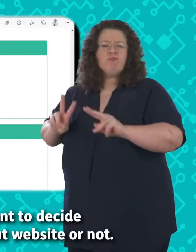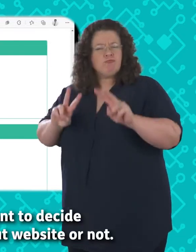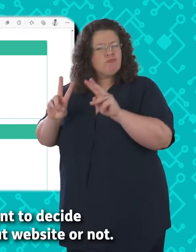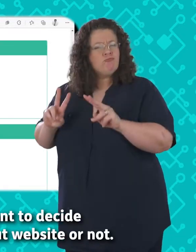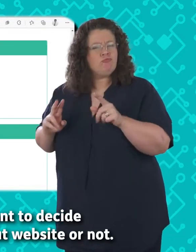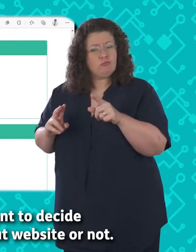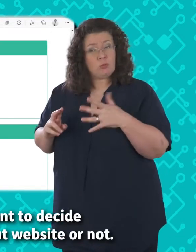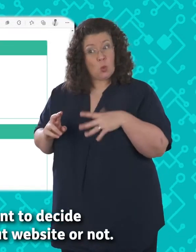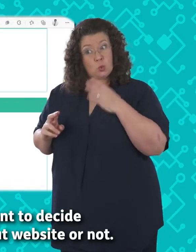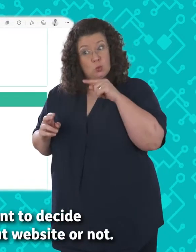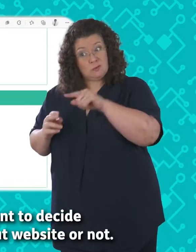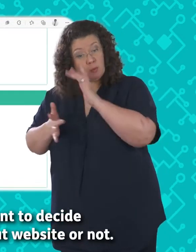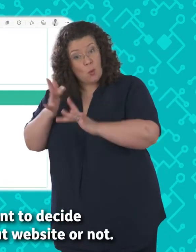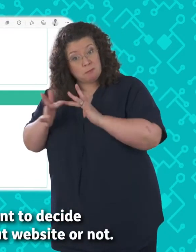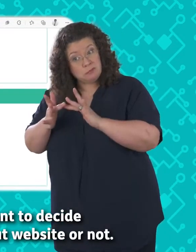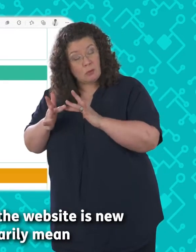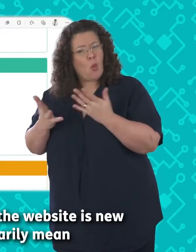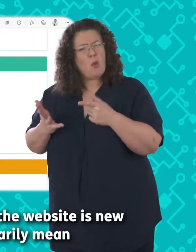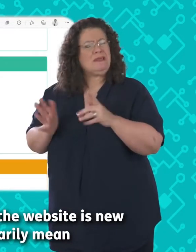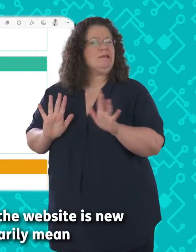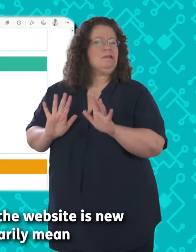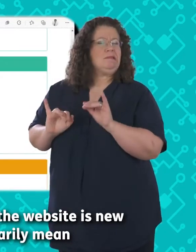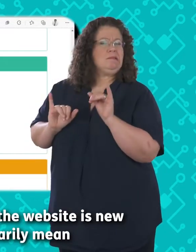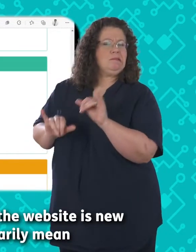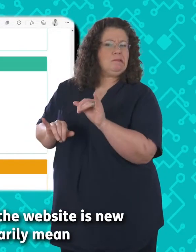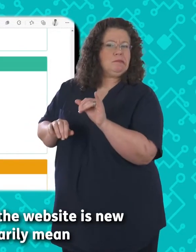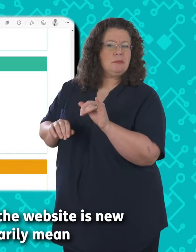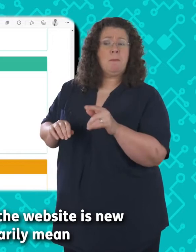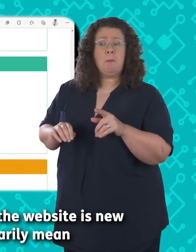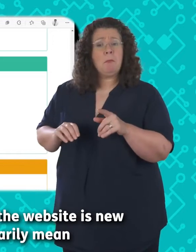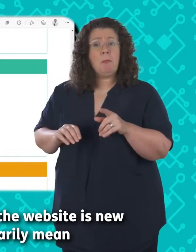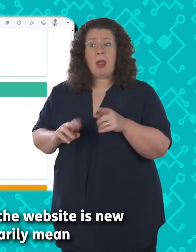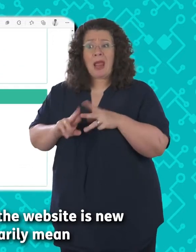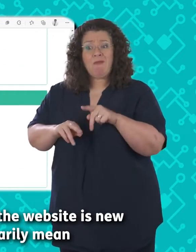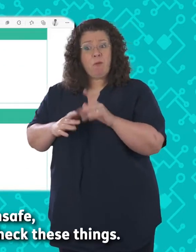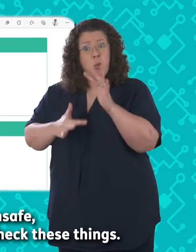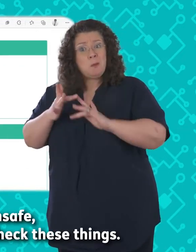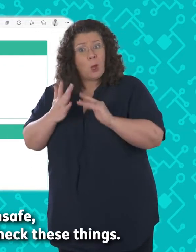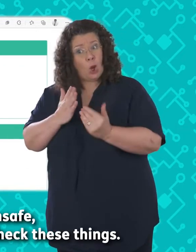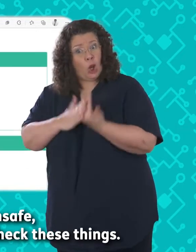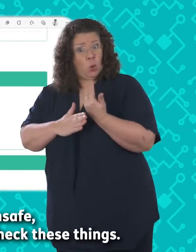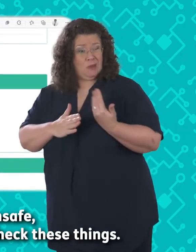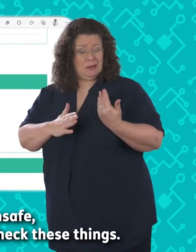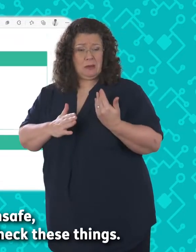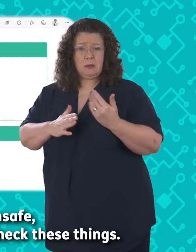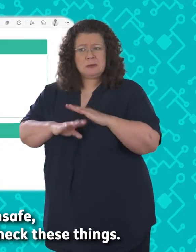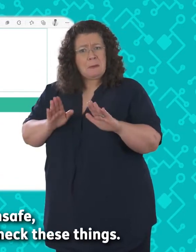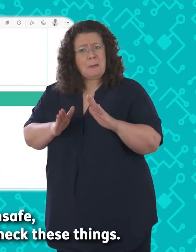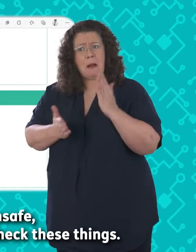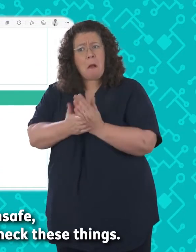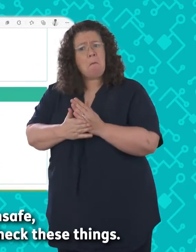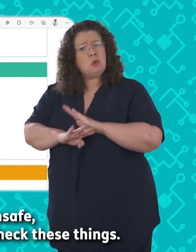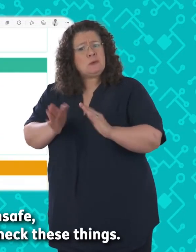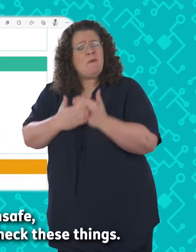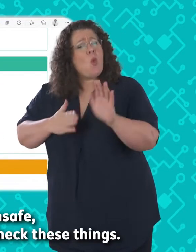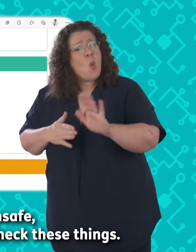own judgment to decide if you want to use that website or not, however. Just because a website is new doesn't necessarily mean that it's unsafe, but it's important to